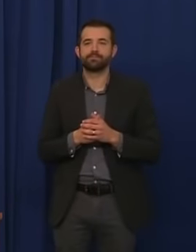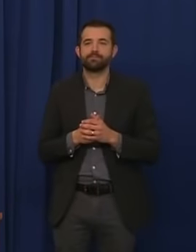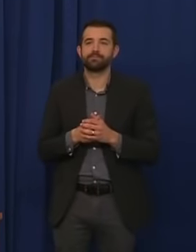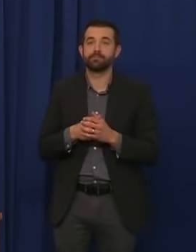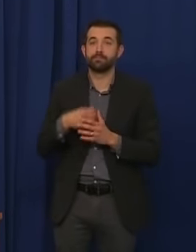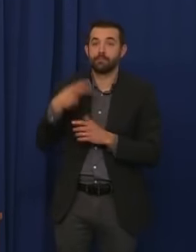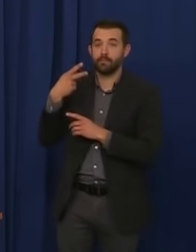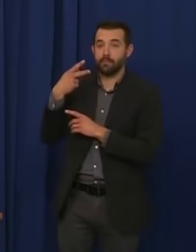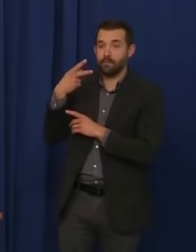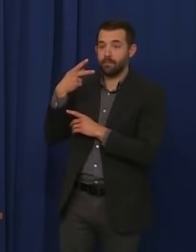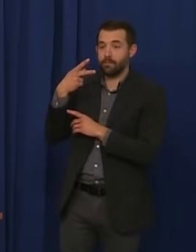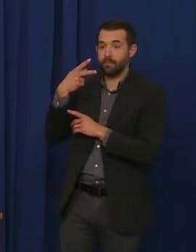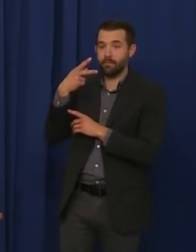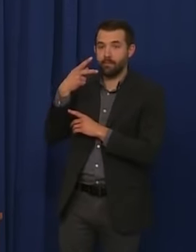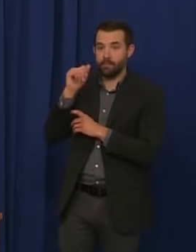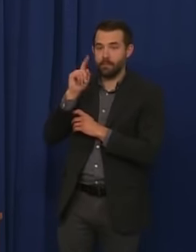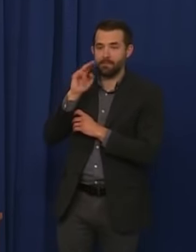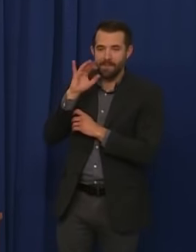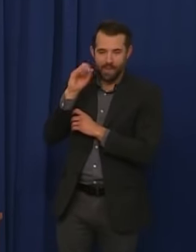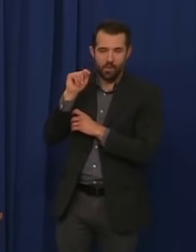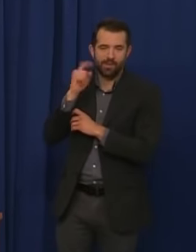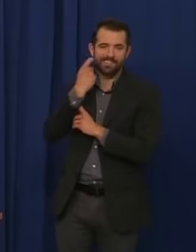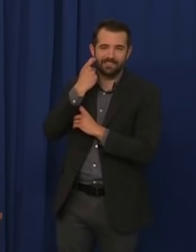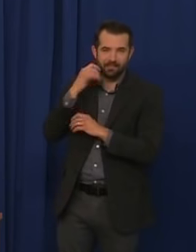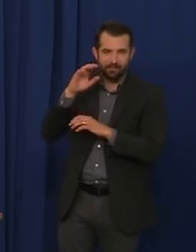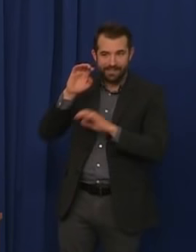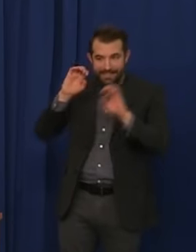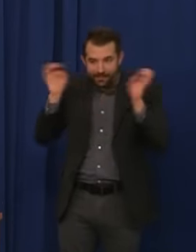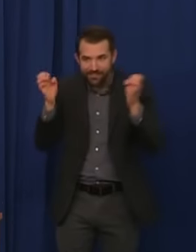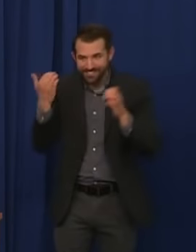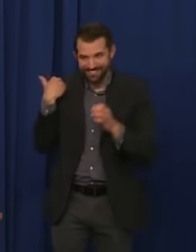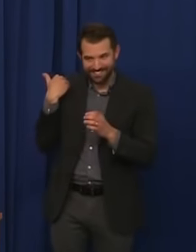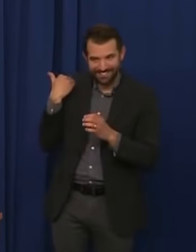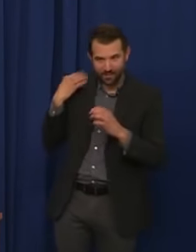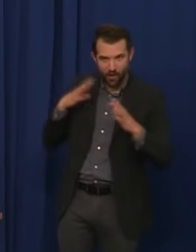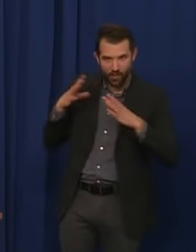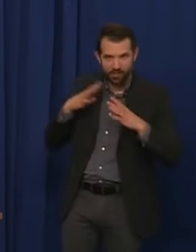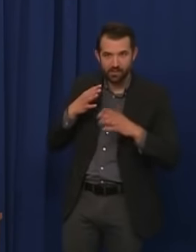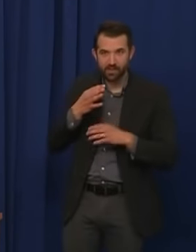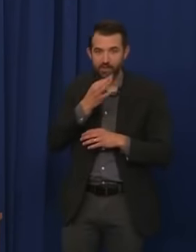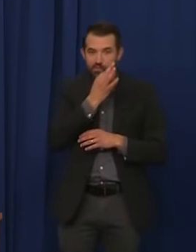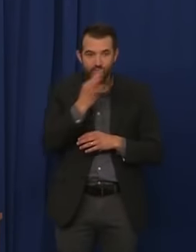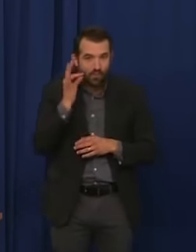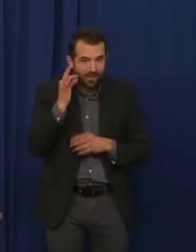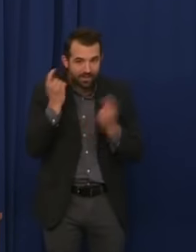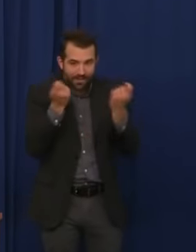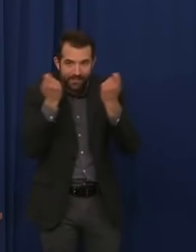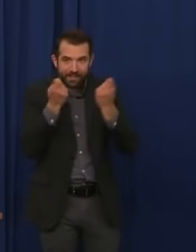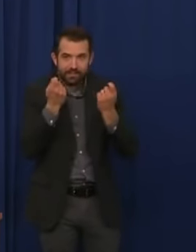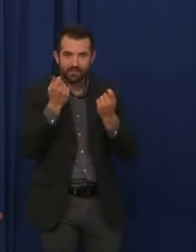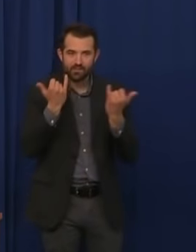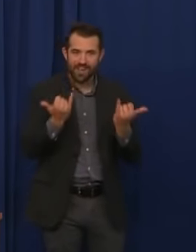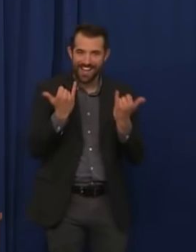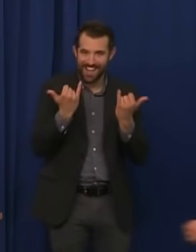Passover and, you know, and Ramadan right now. So we're going to take it one step at a time.